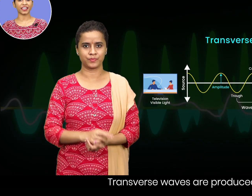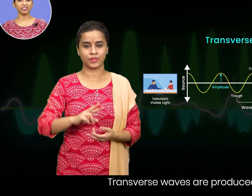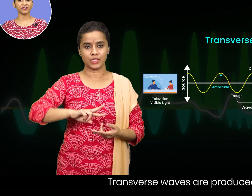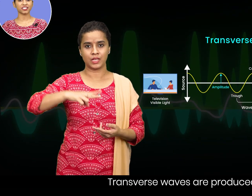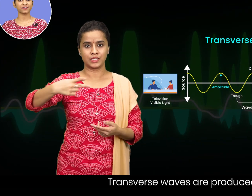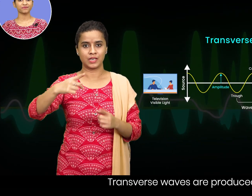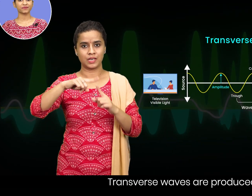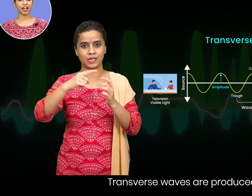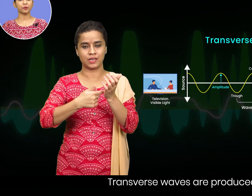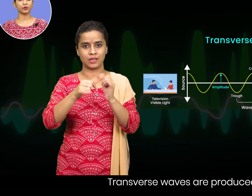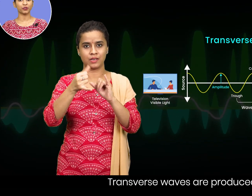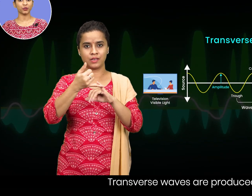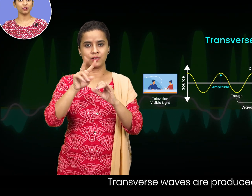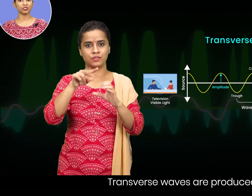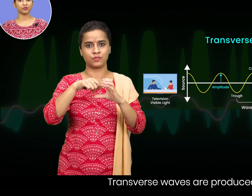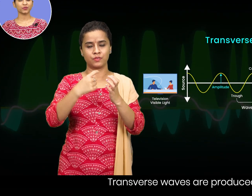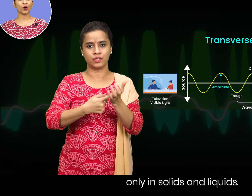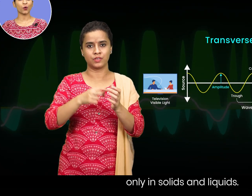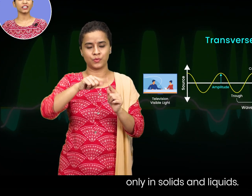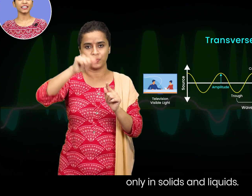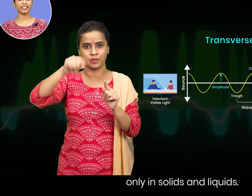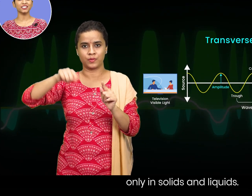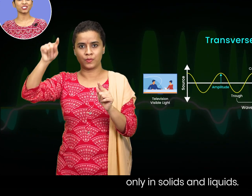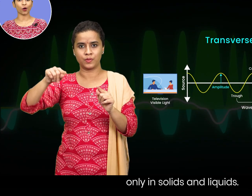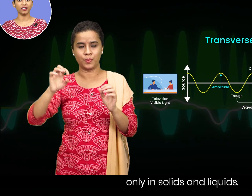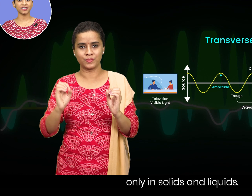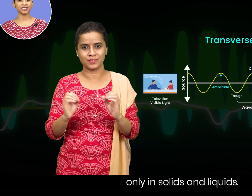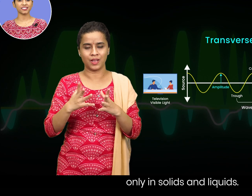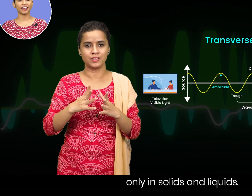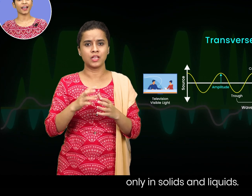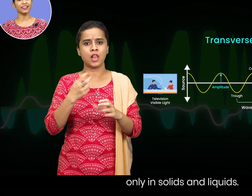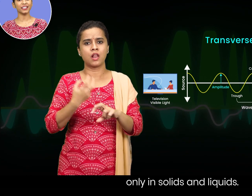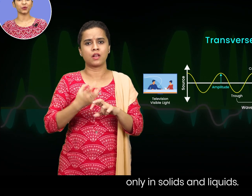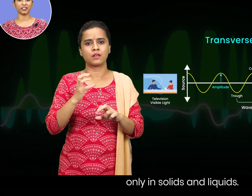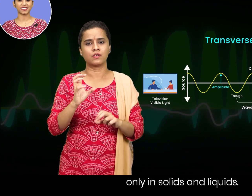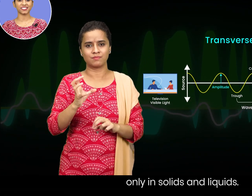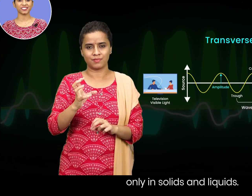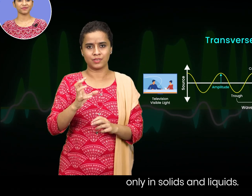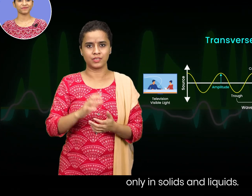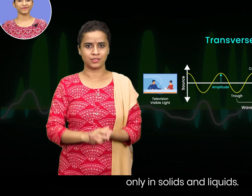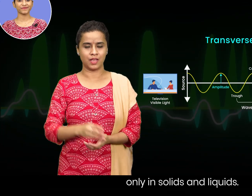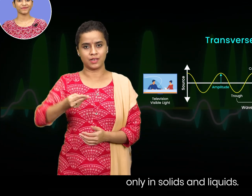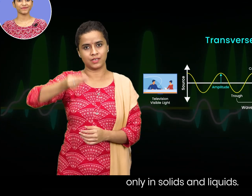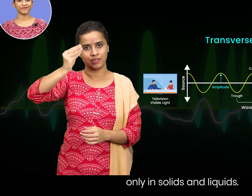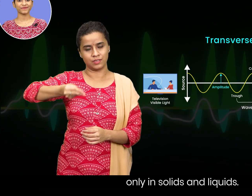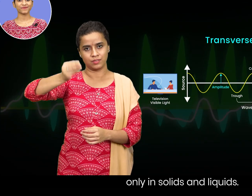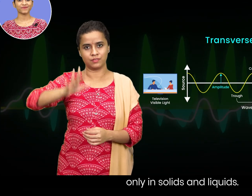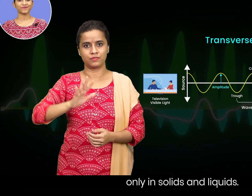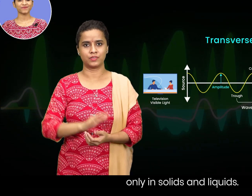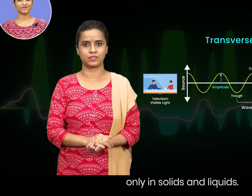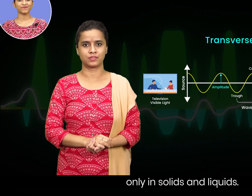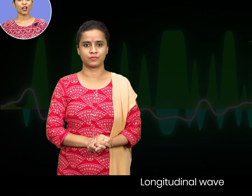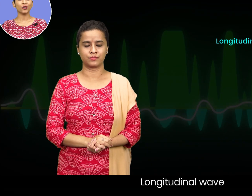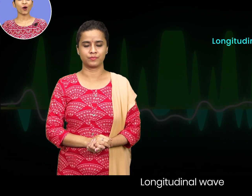Transverse waves are produced only in solids and liquids.